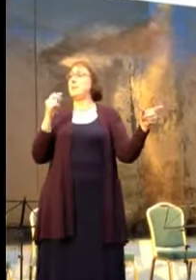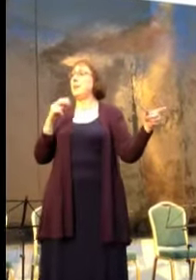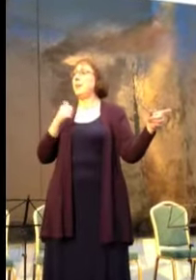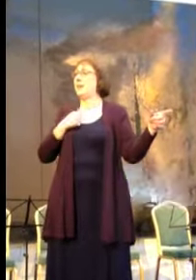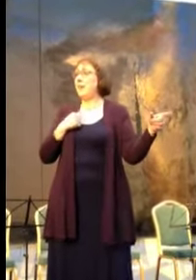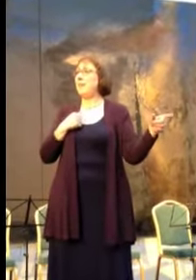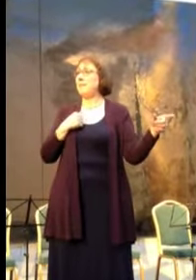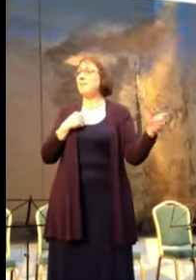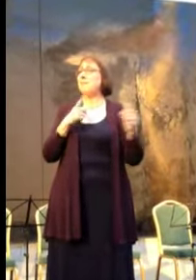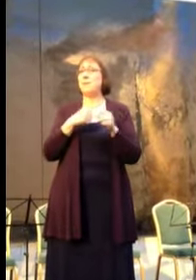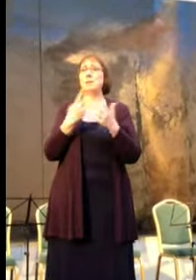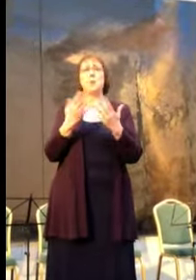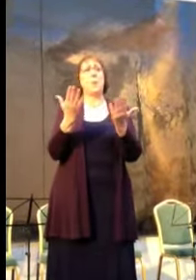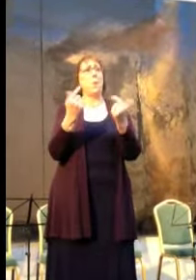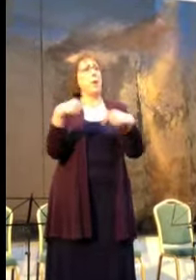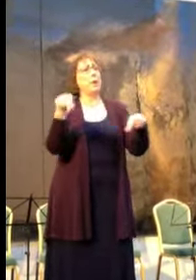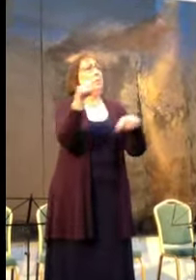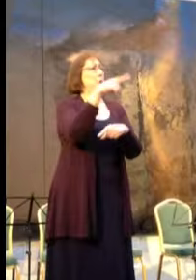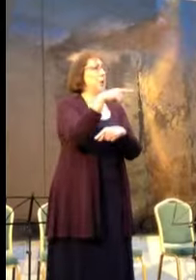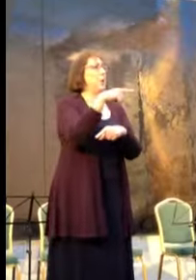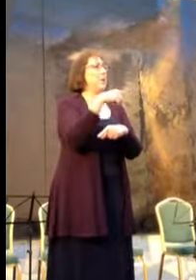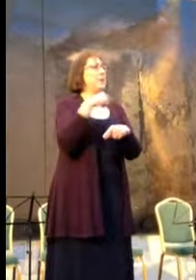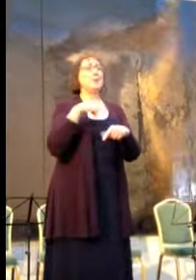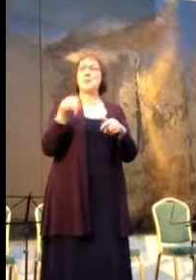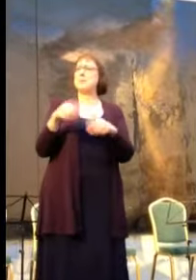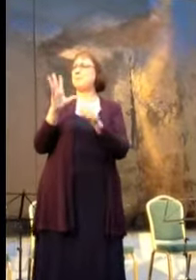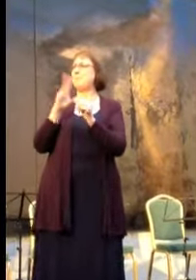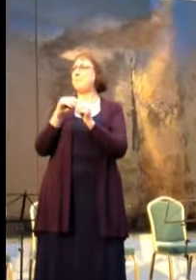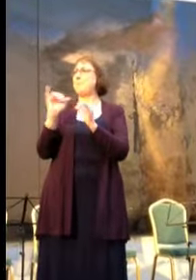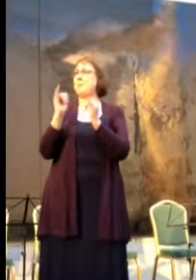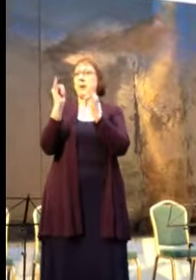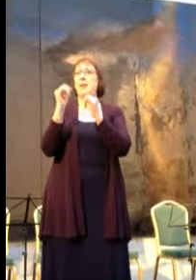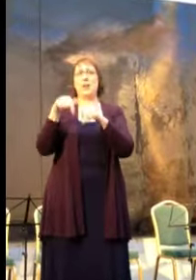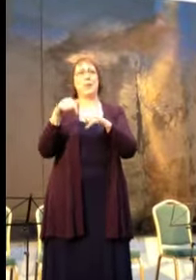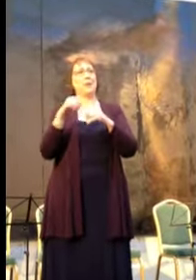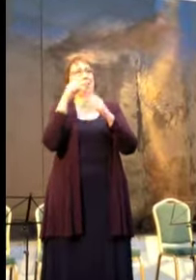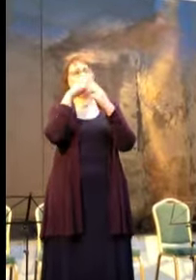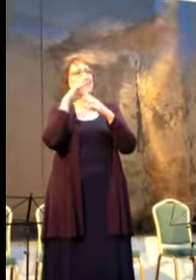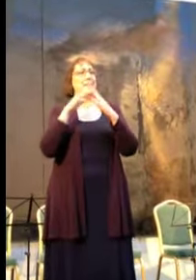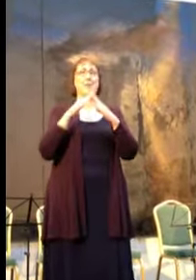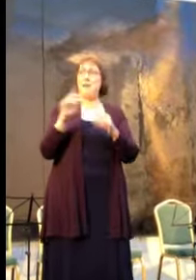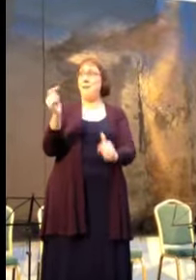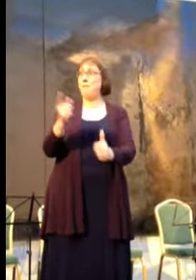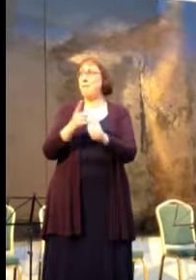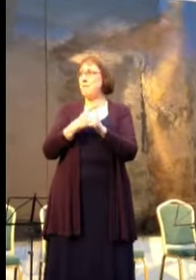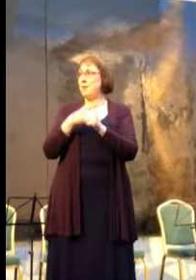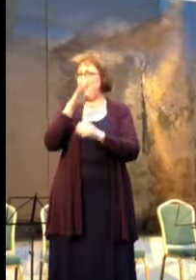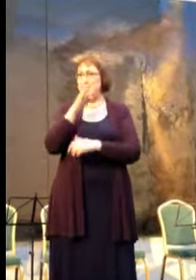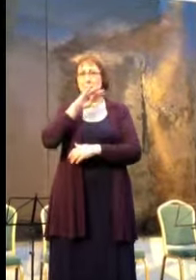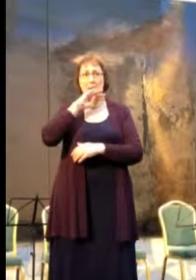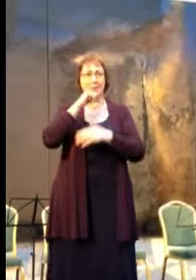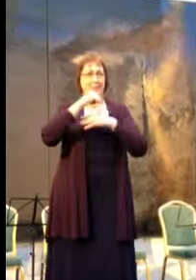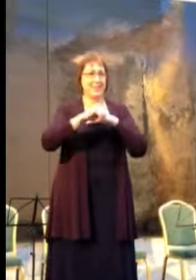of all like to welcome you all to this reception at Aras and Uachtarain for what is our very first St. Patrick's